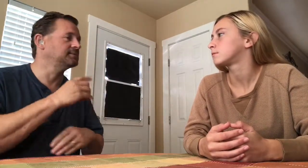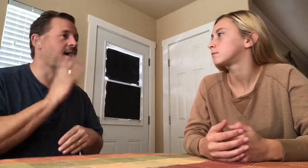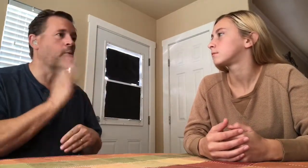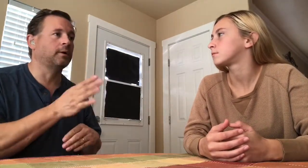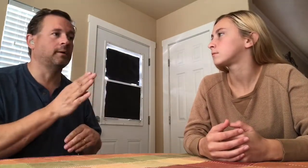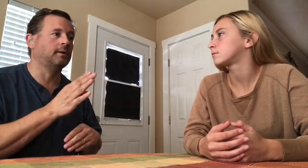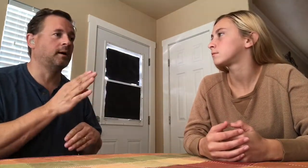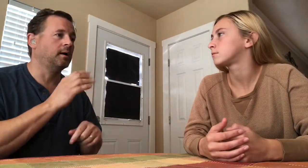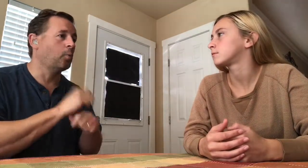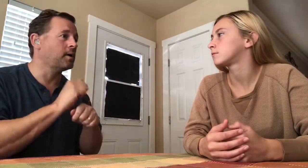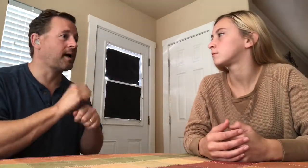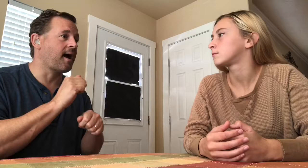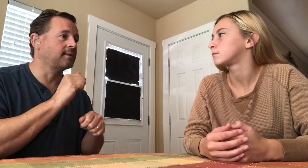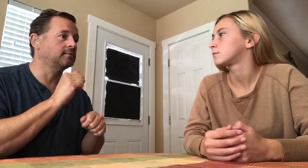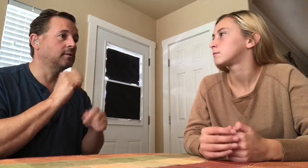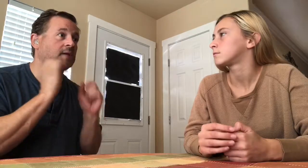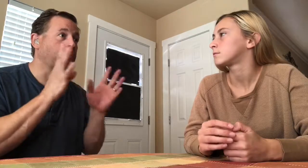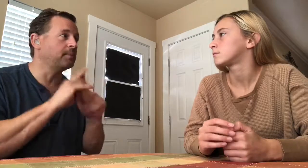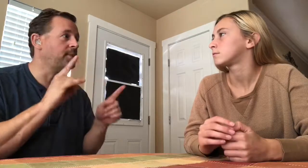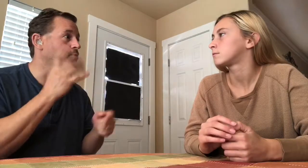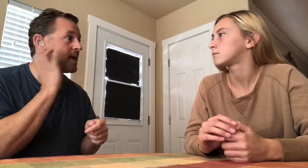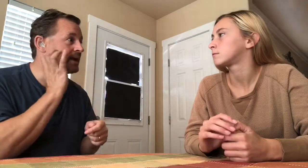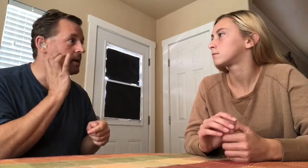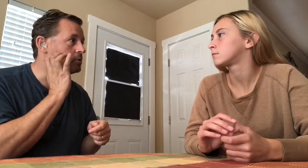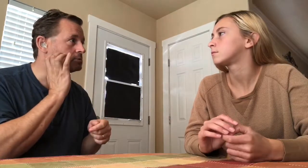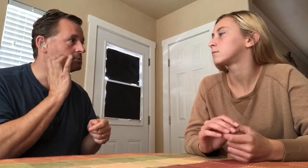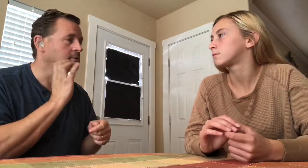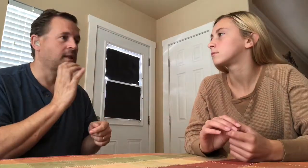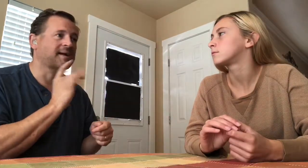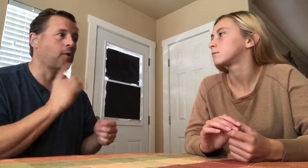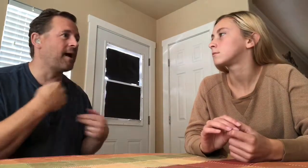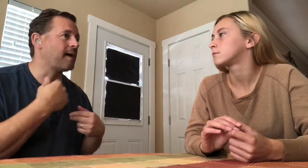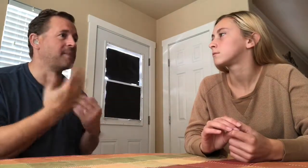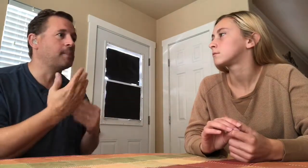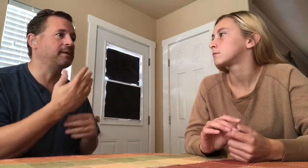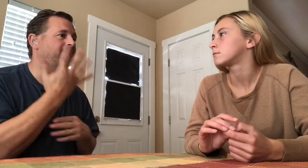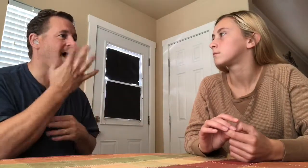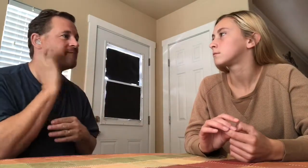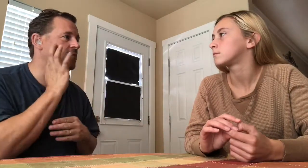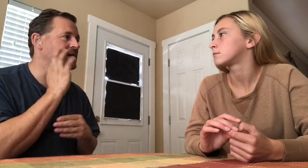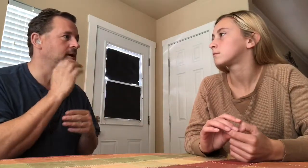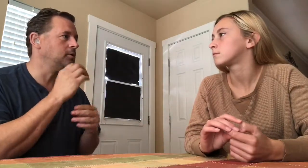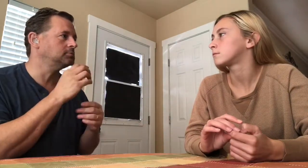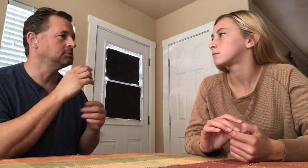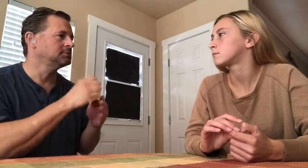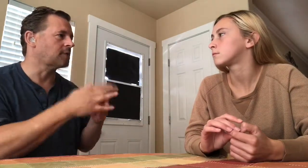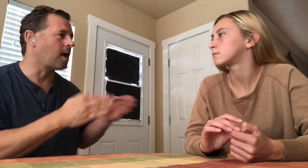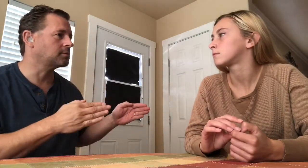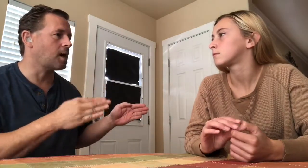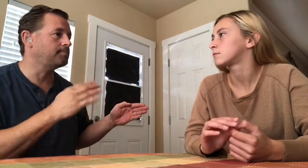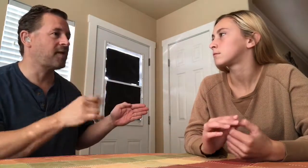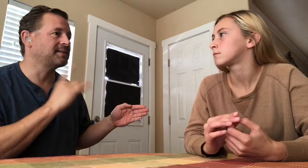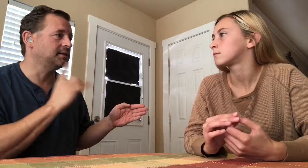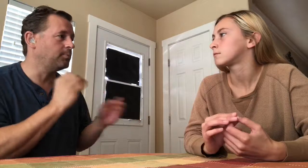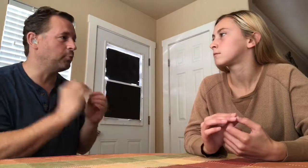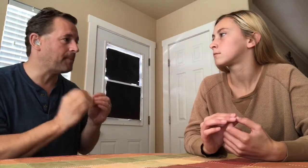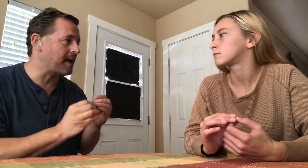I will work on nothing but radio. Like I will have maybe 5 radios stocked up that need to be